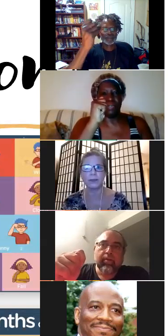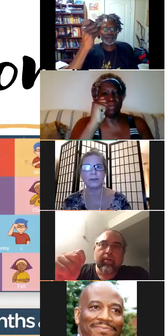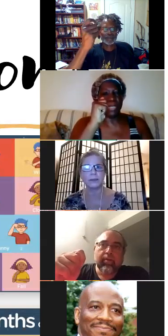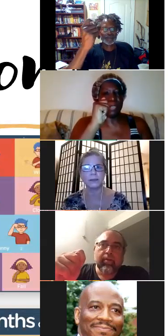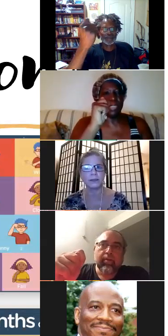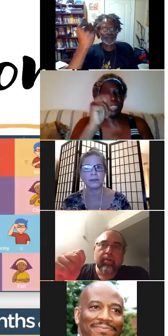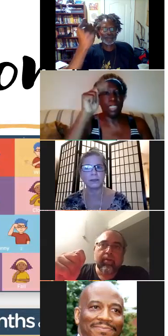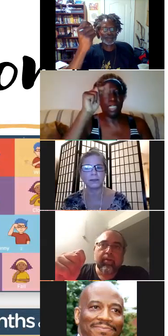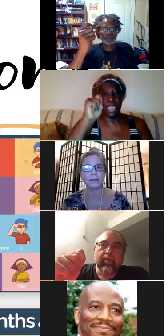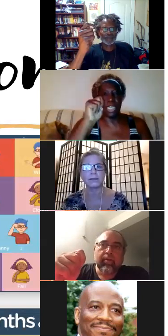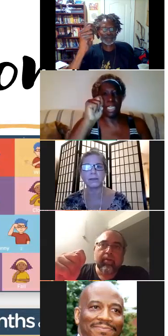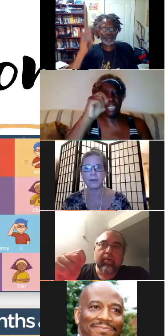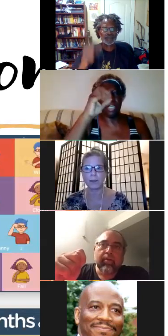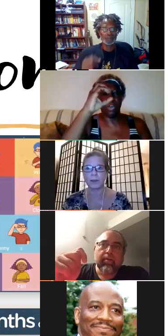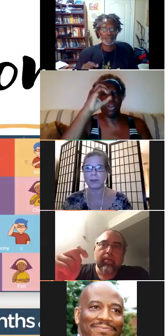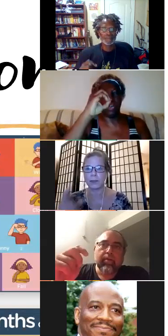November